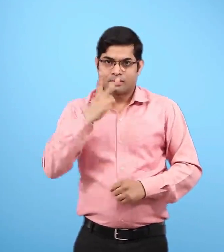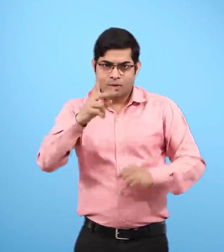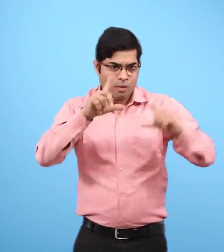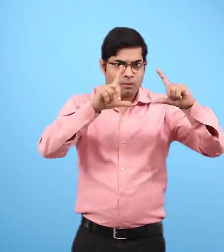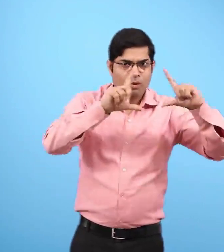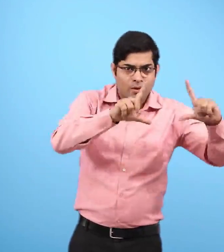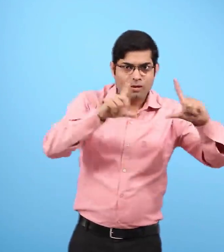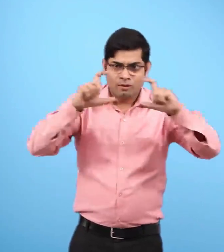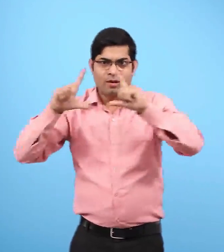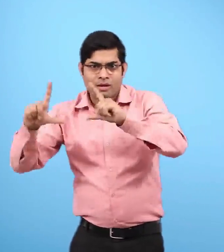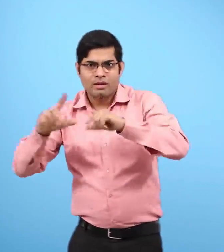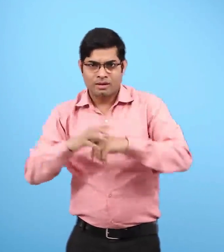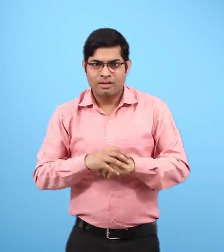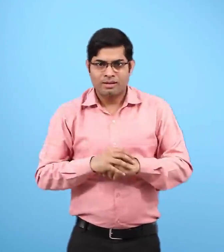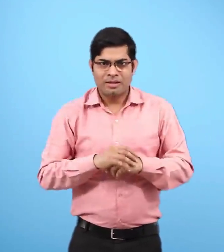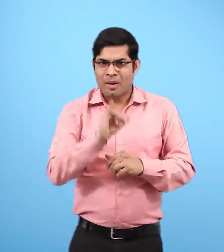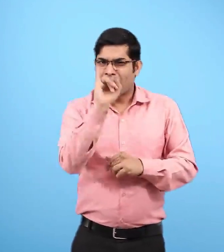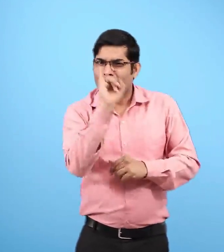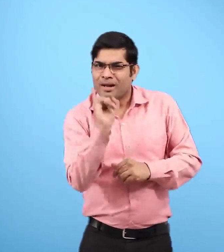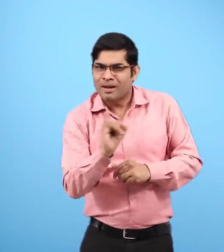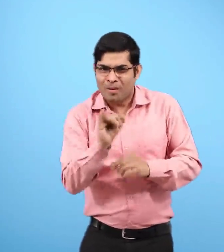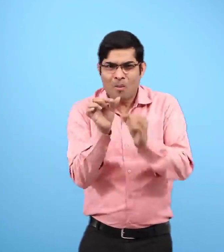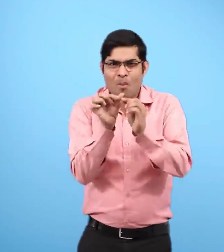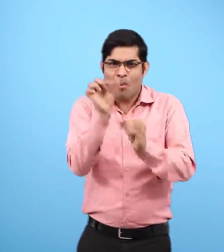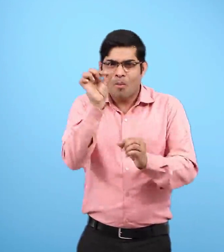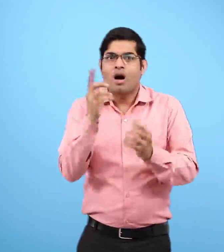Tick and identify the thinner.